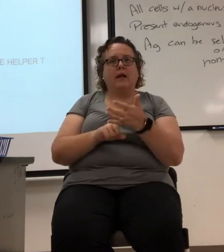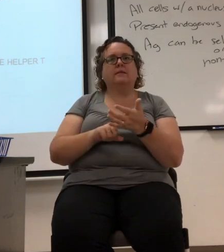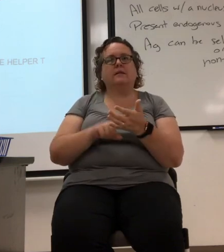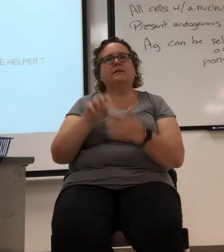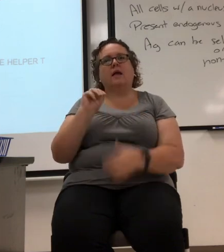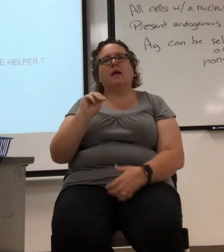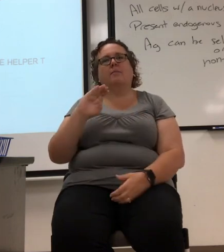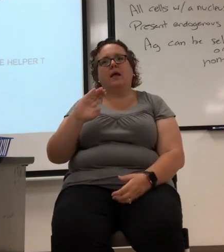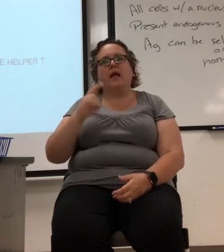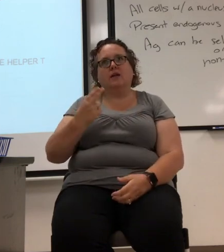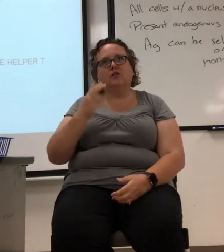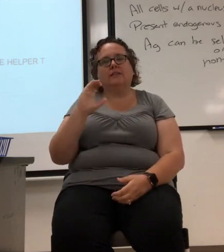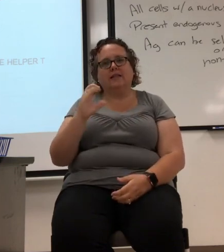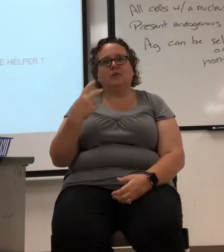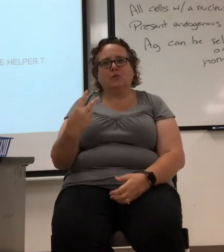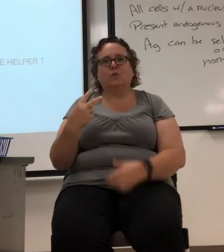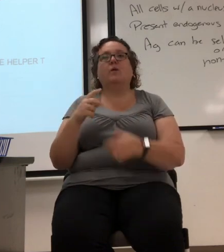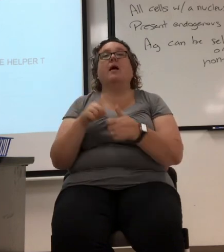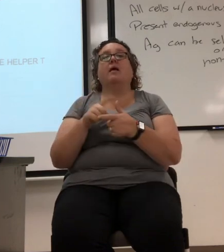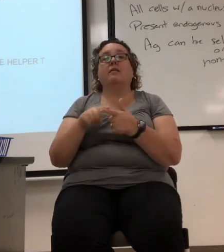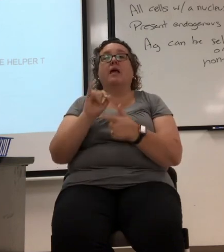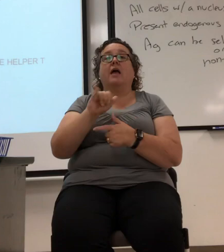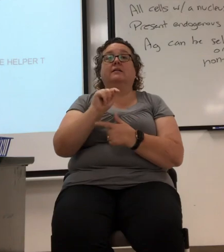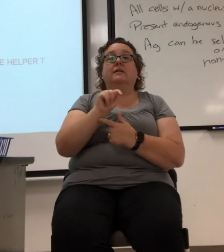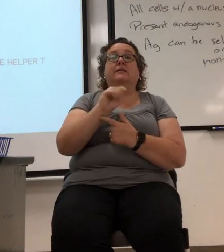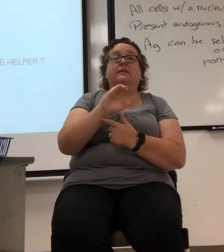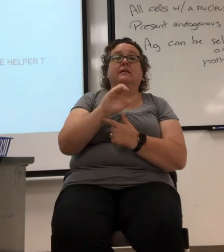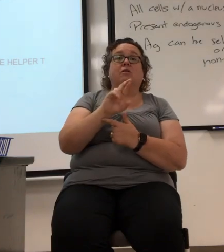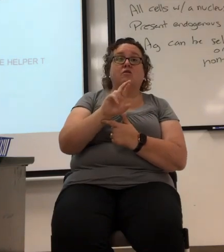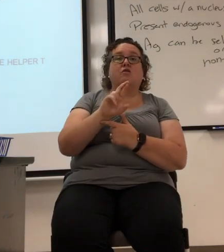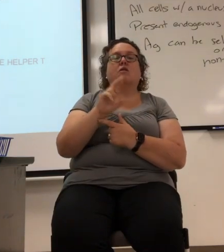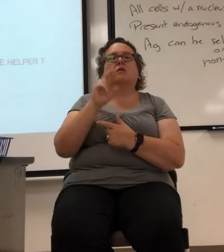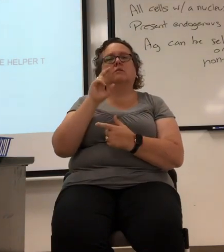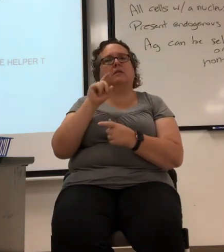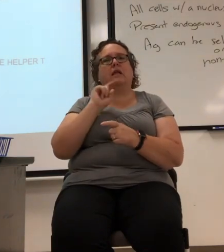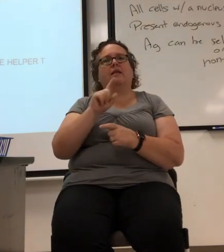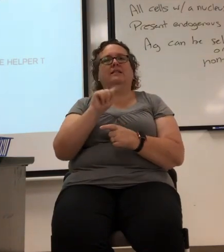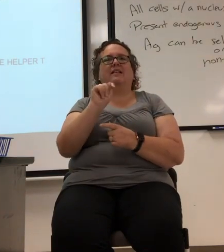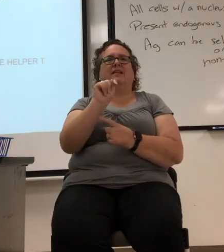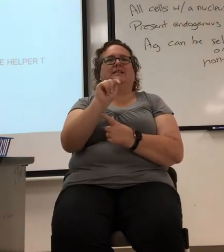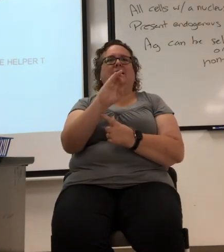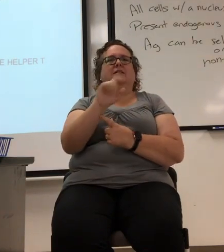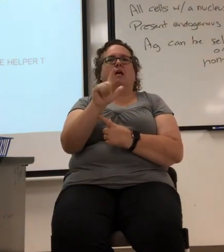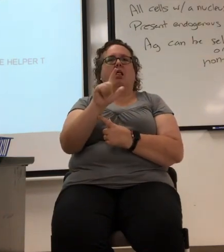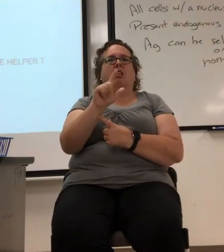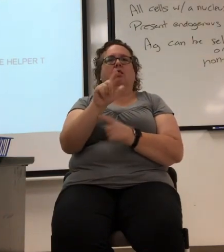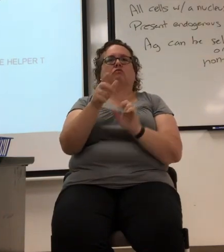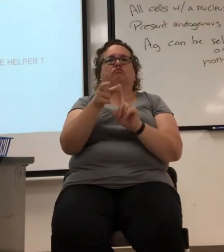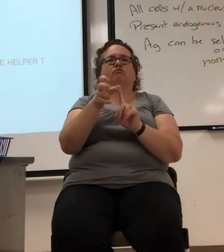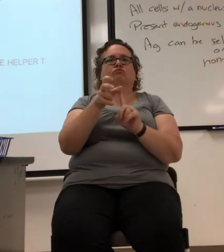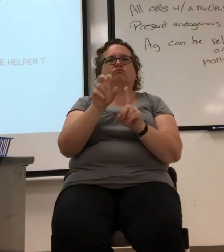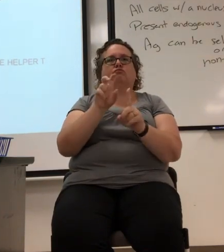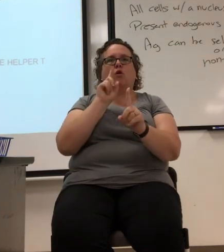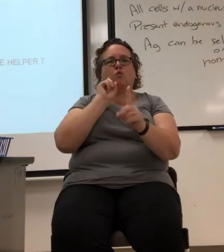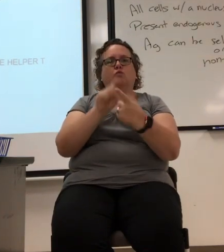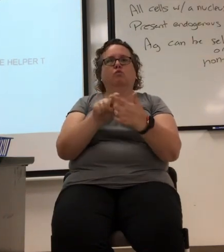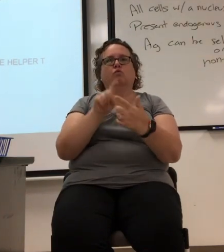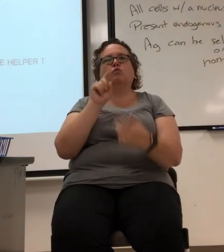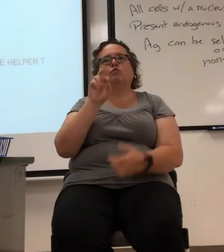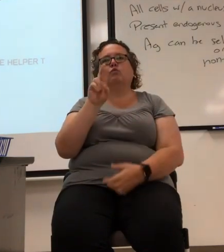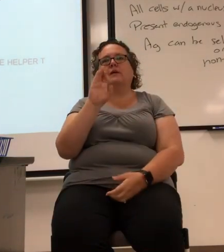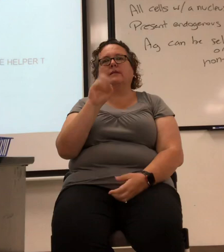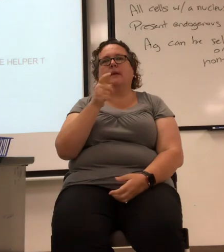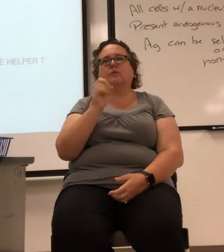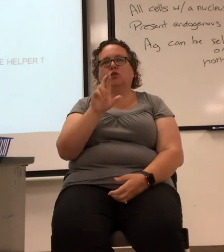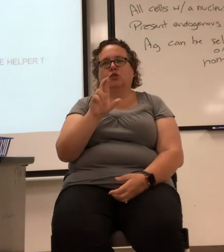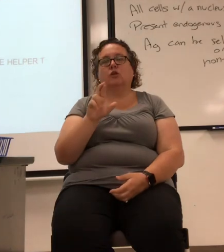MHC2, and that TCR, this stands for T cell receptor. The T cell receptor is specific for the viral antigen.